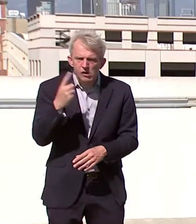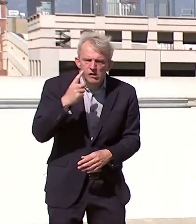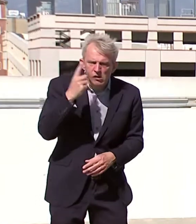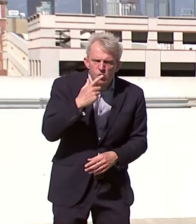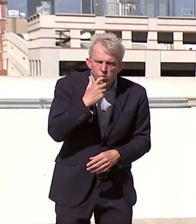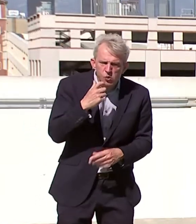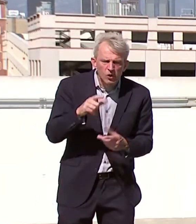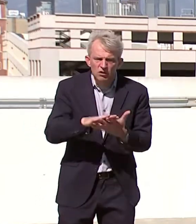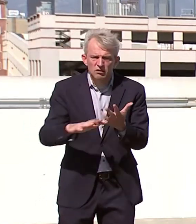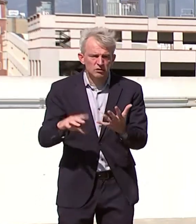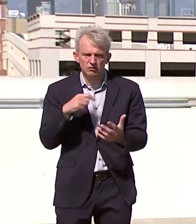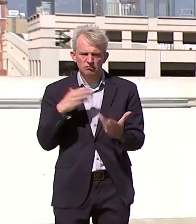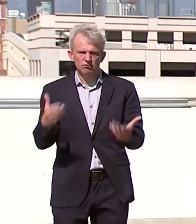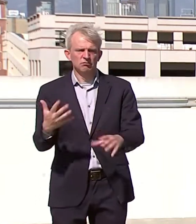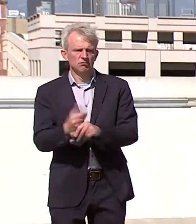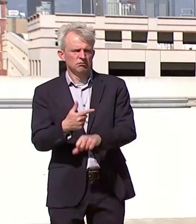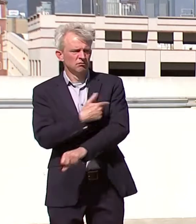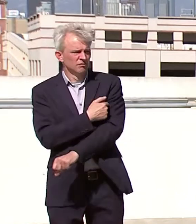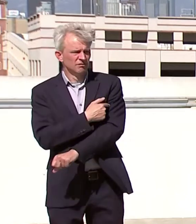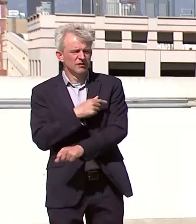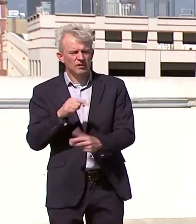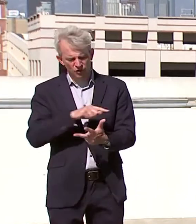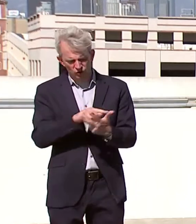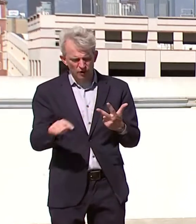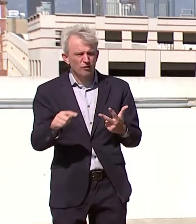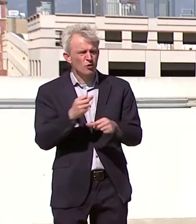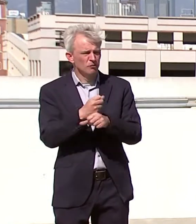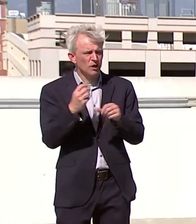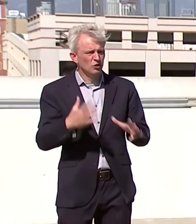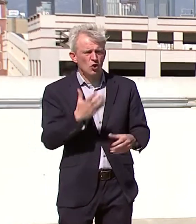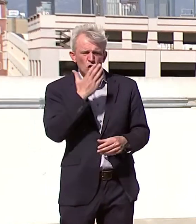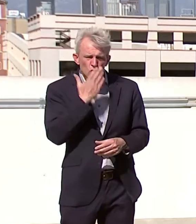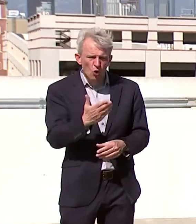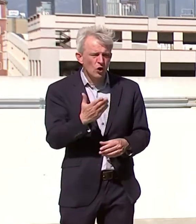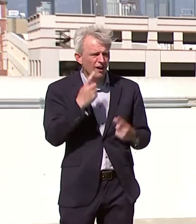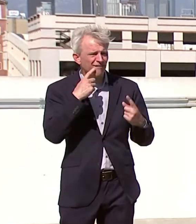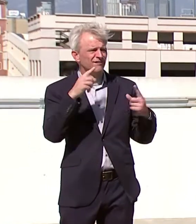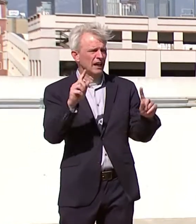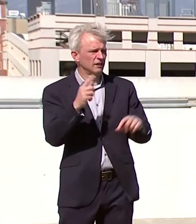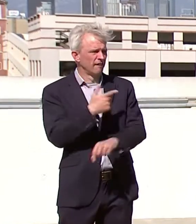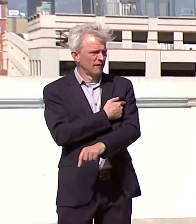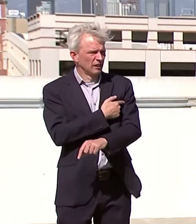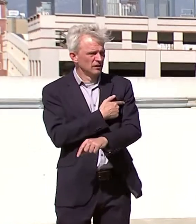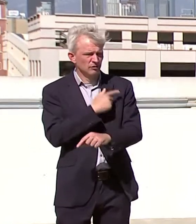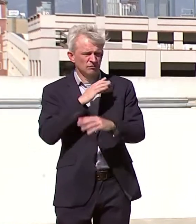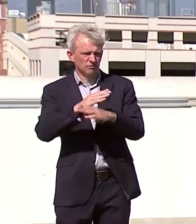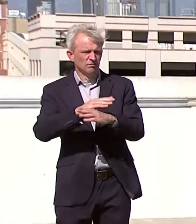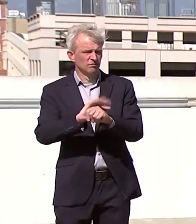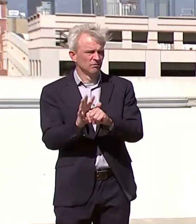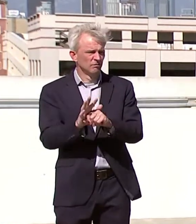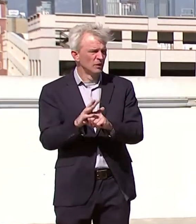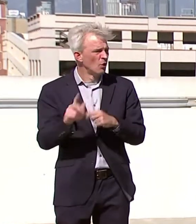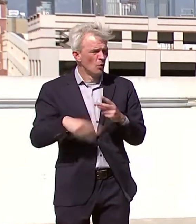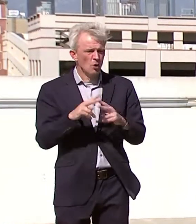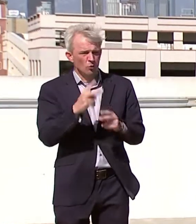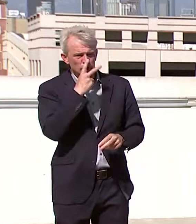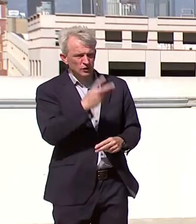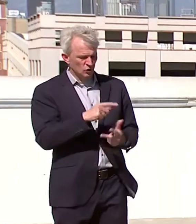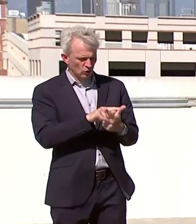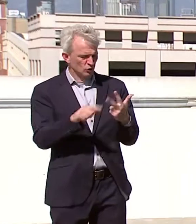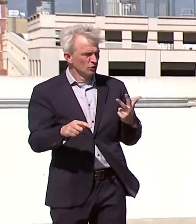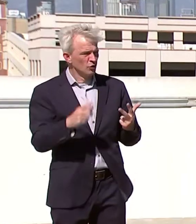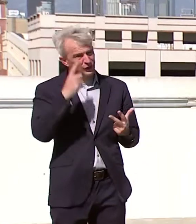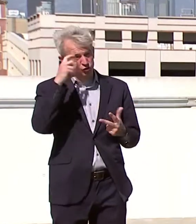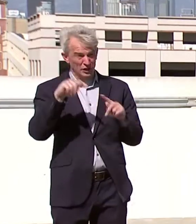To prove that point a little later, when we see Irving, Magic, Danny, and Arsenio get their shots, they're going to be administered